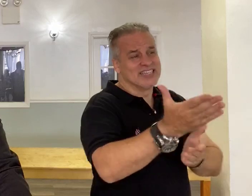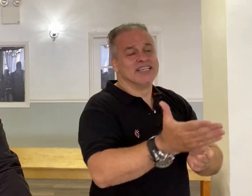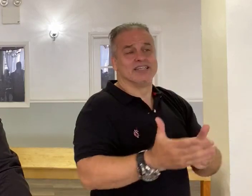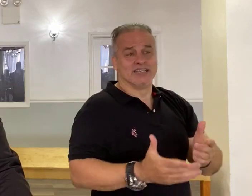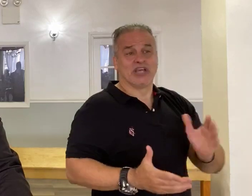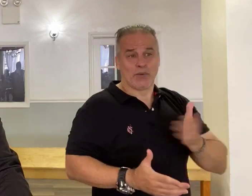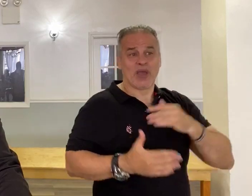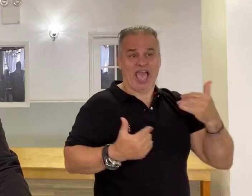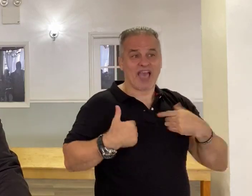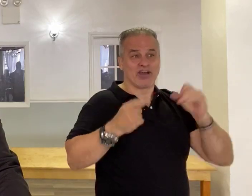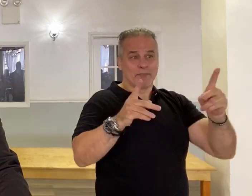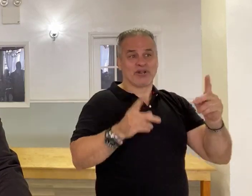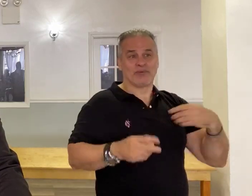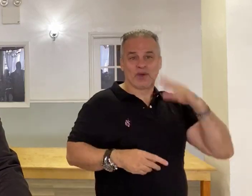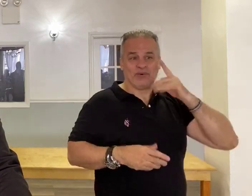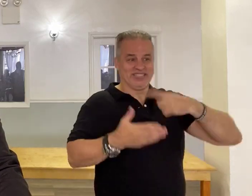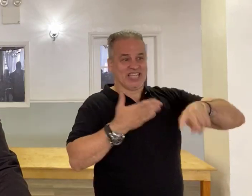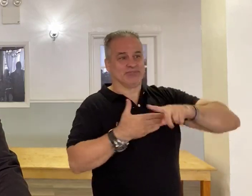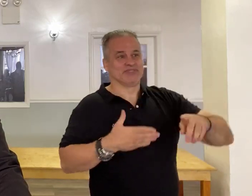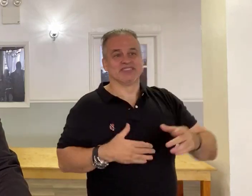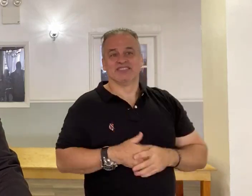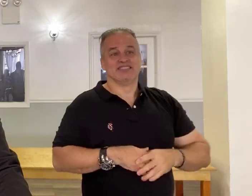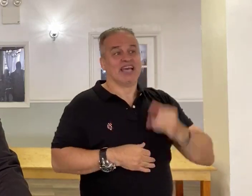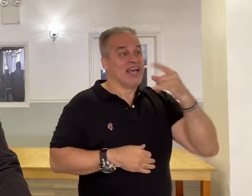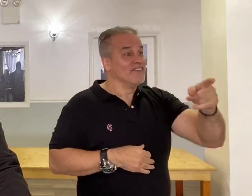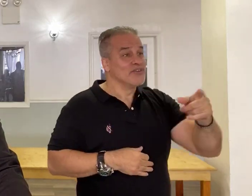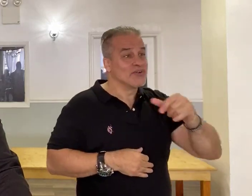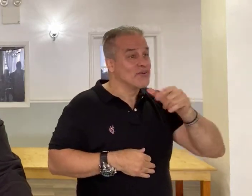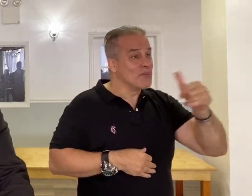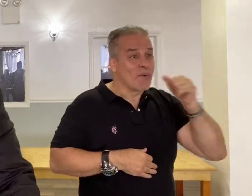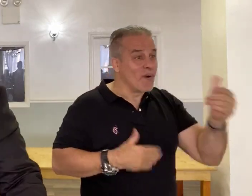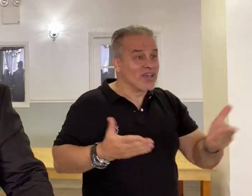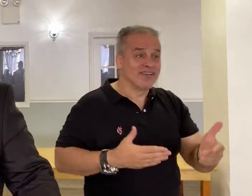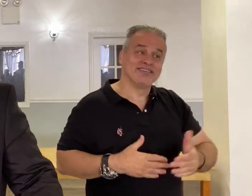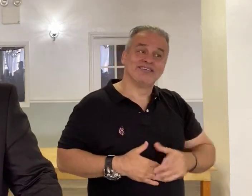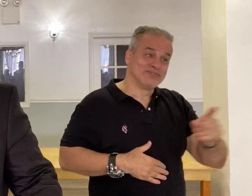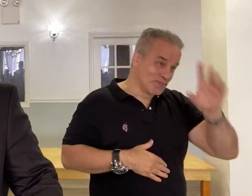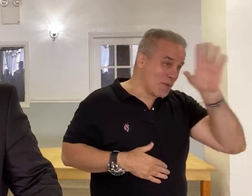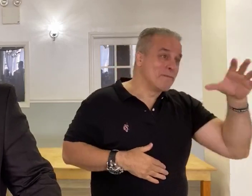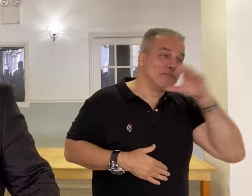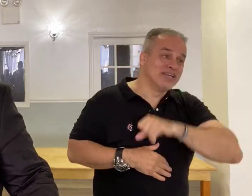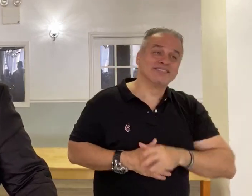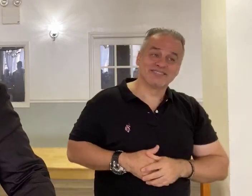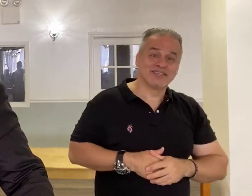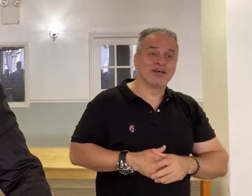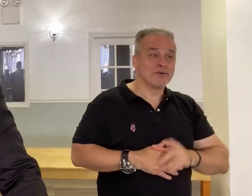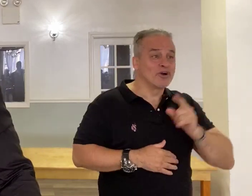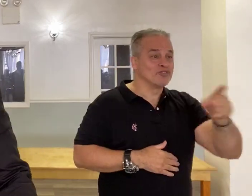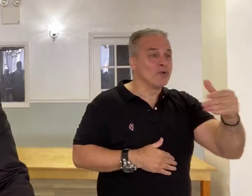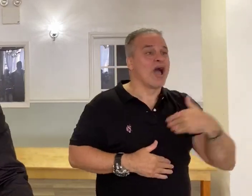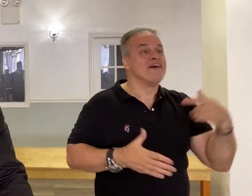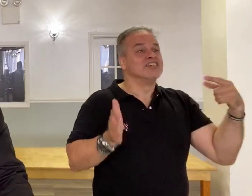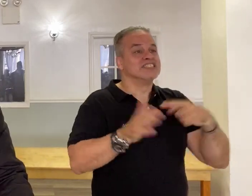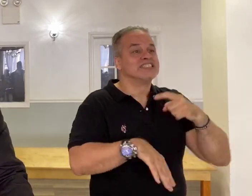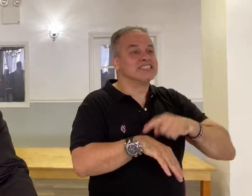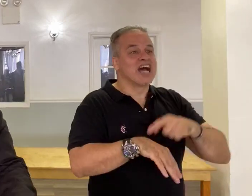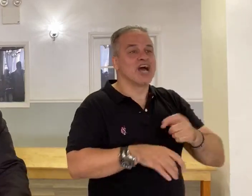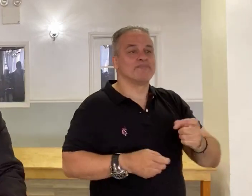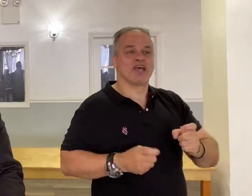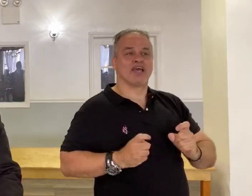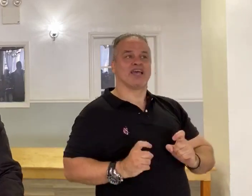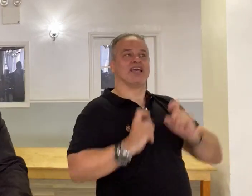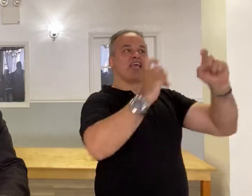amen? We need to get serious about serving Christ. You don't know when the end of your life is going to be. Don't waste what you